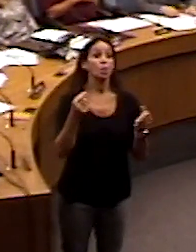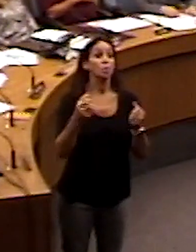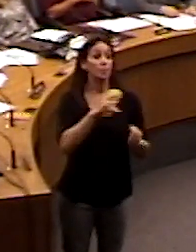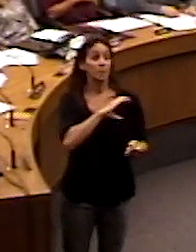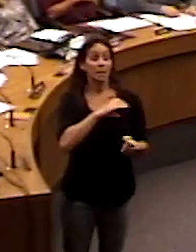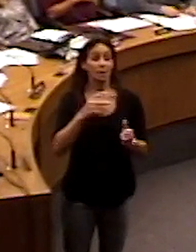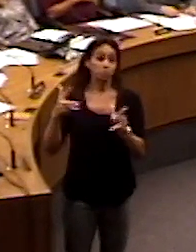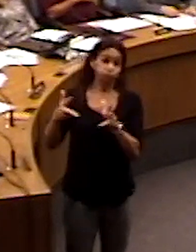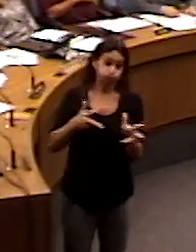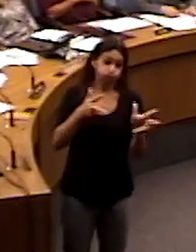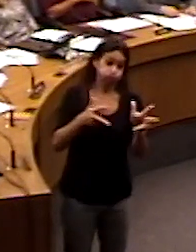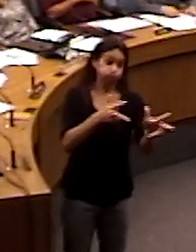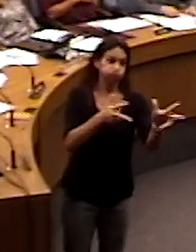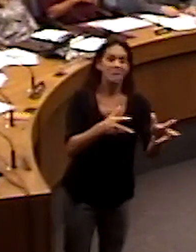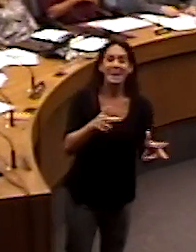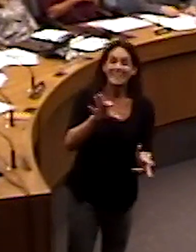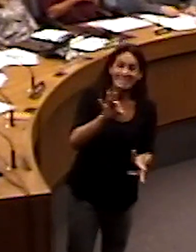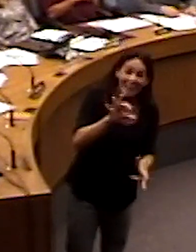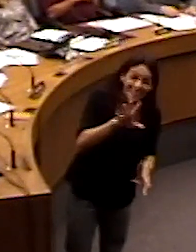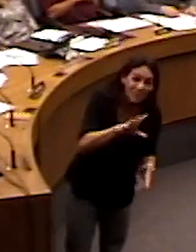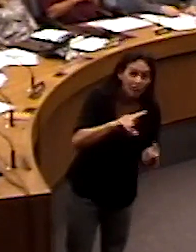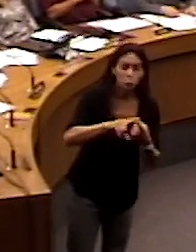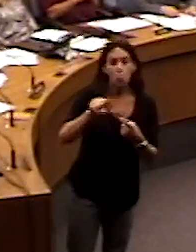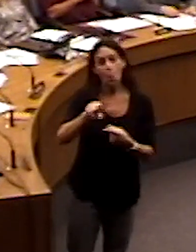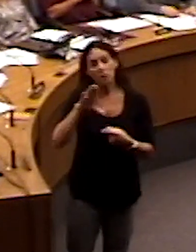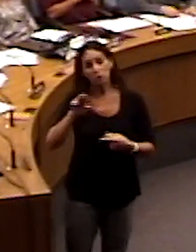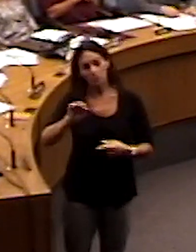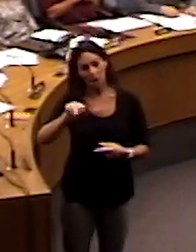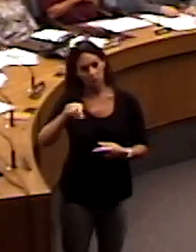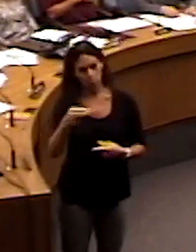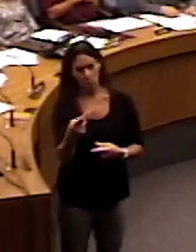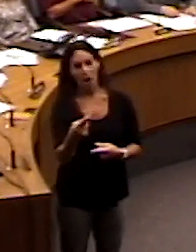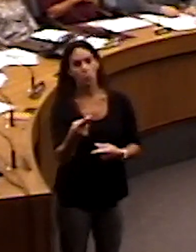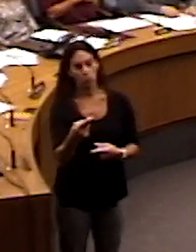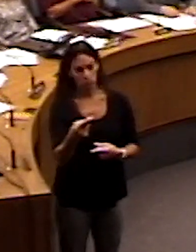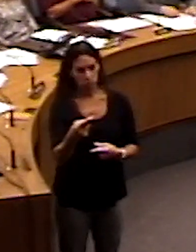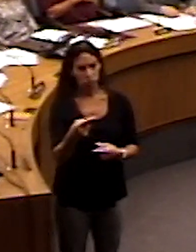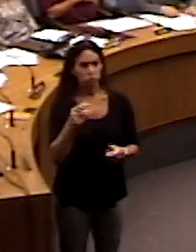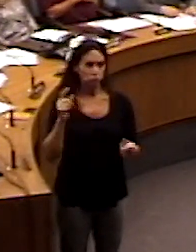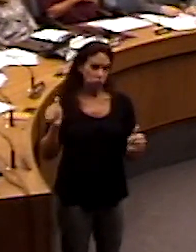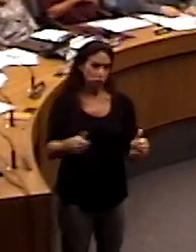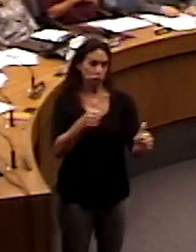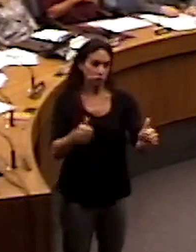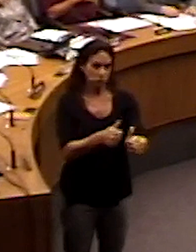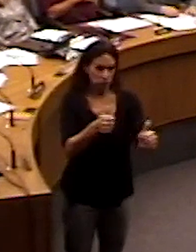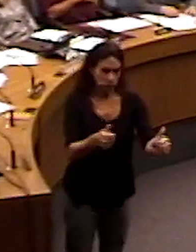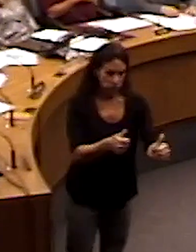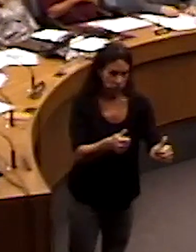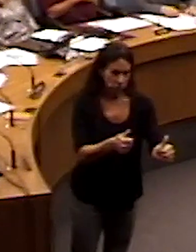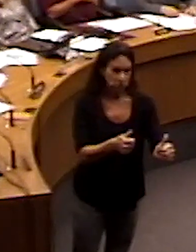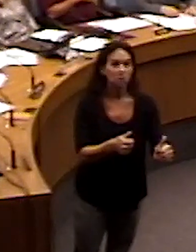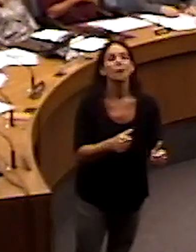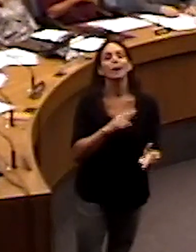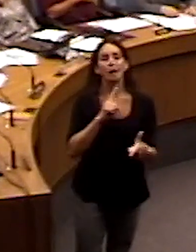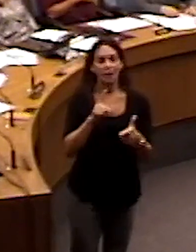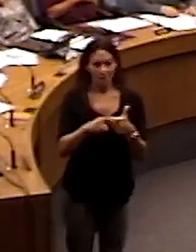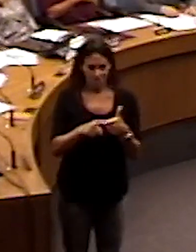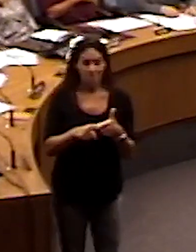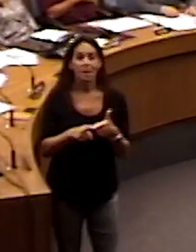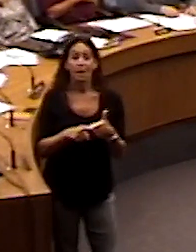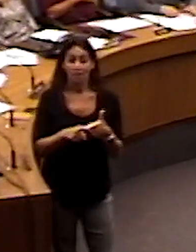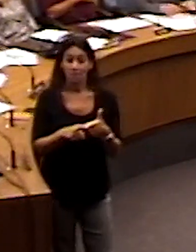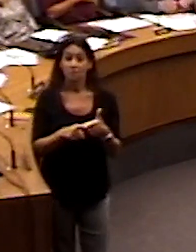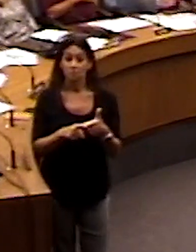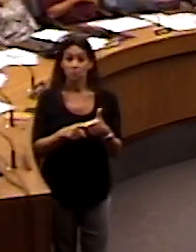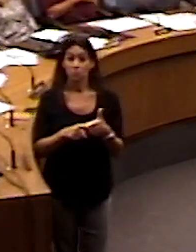of 95 to 100 miles an hour down Shore Road. And the Attorney General guidelines came into play. And recently, as